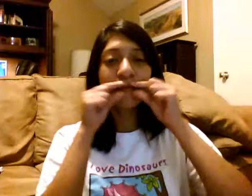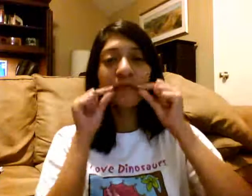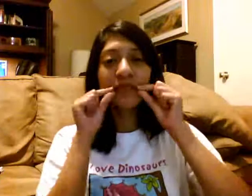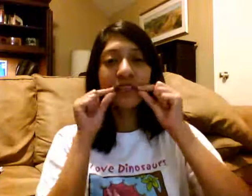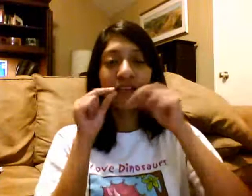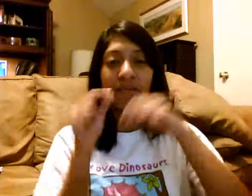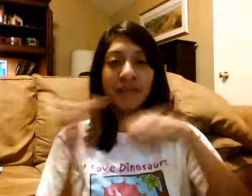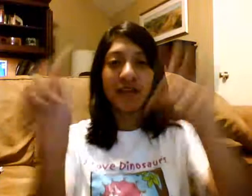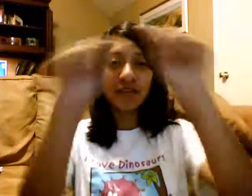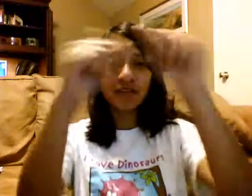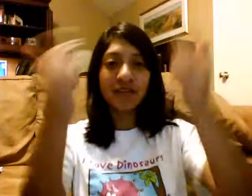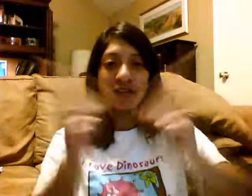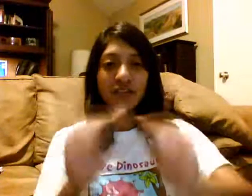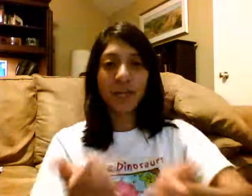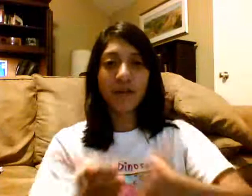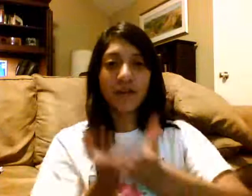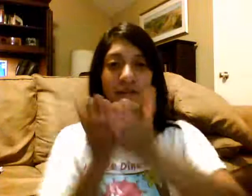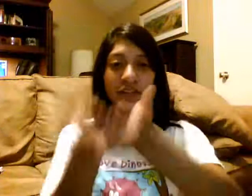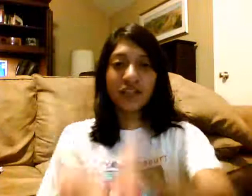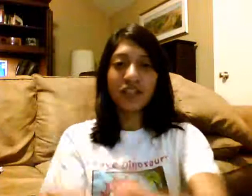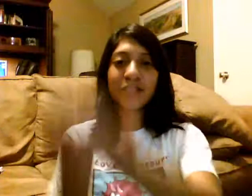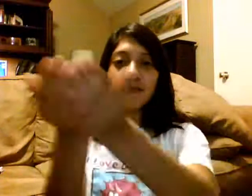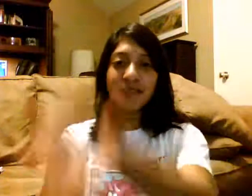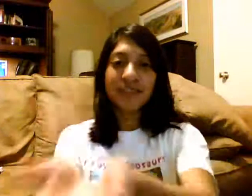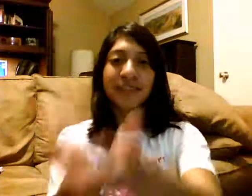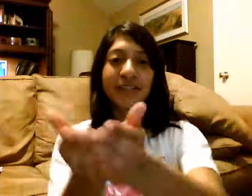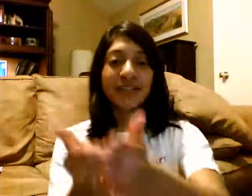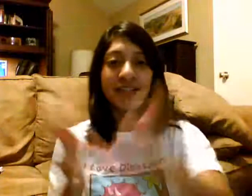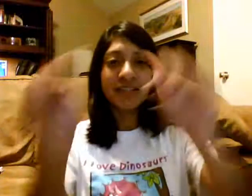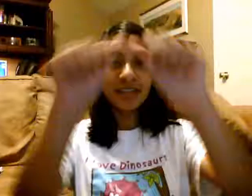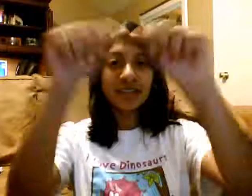the shape of ships, the shape of water when it drips.